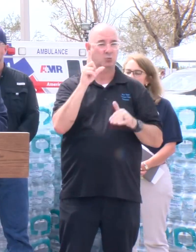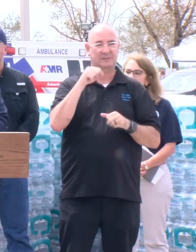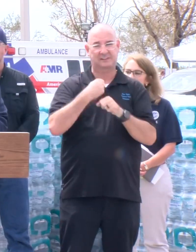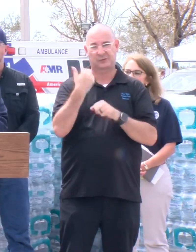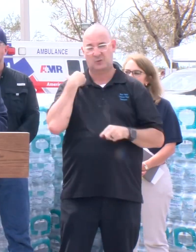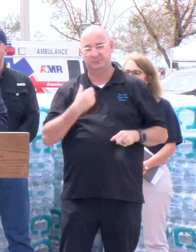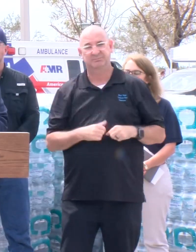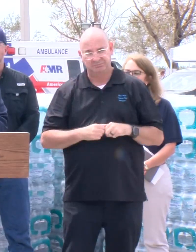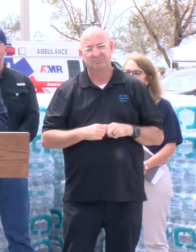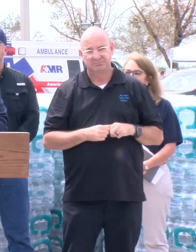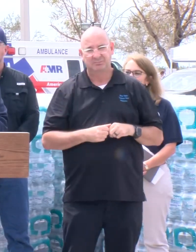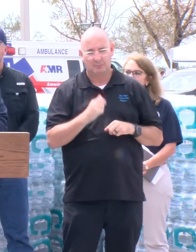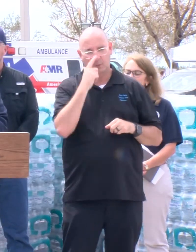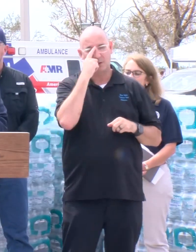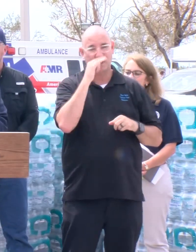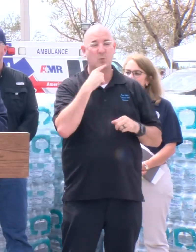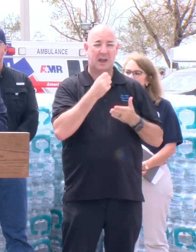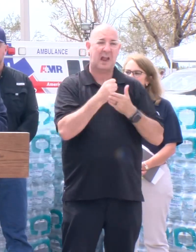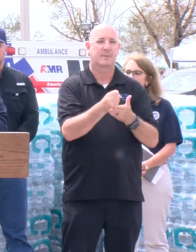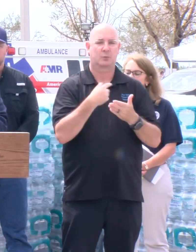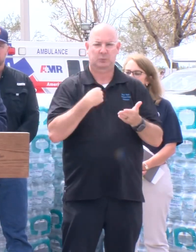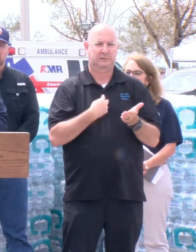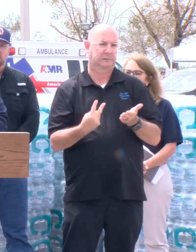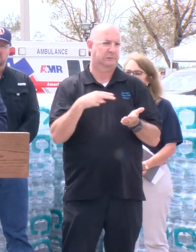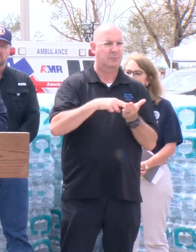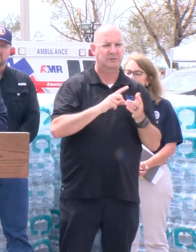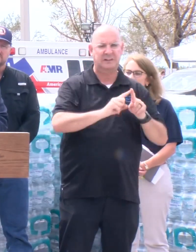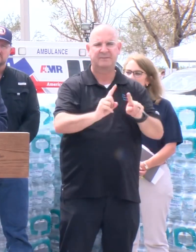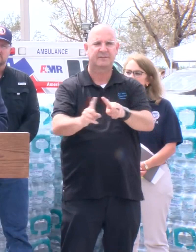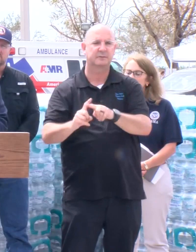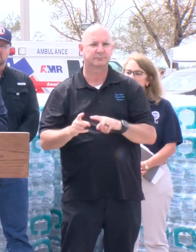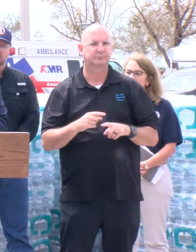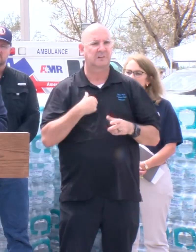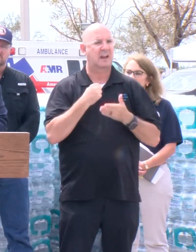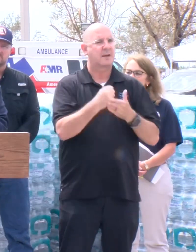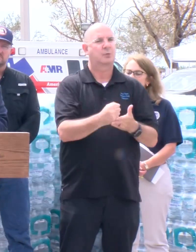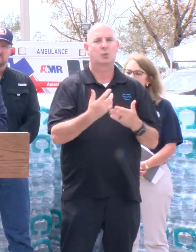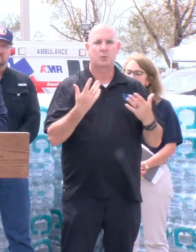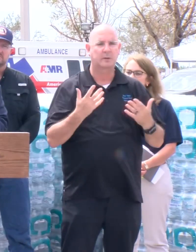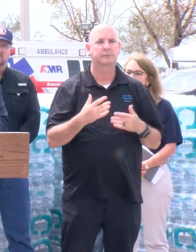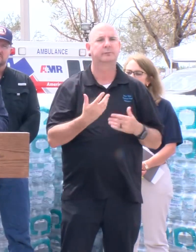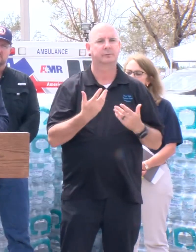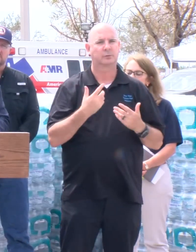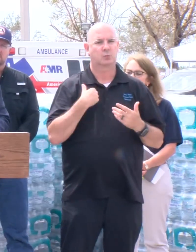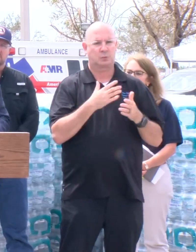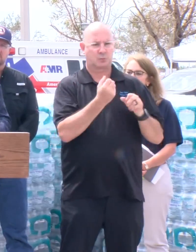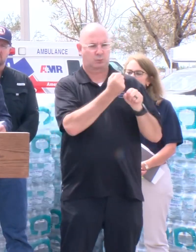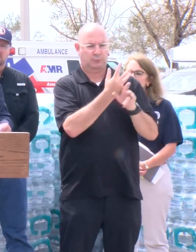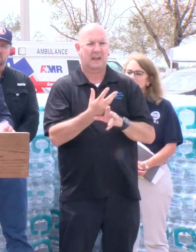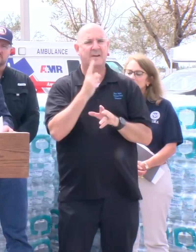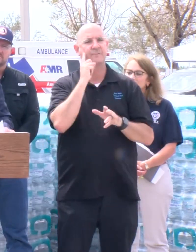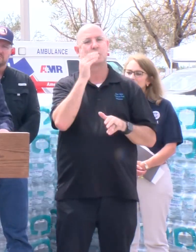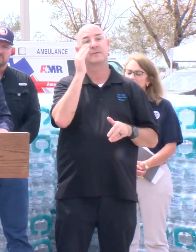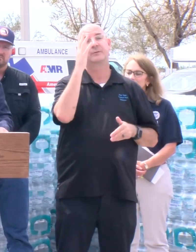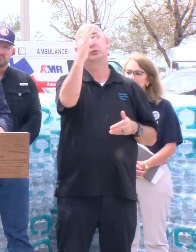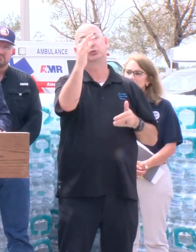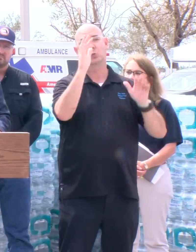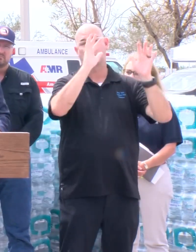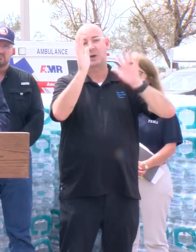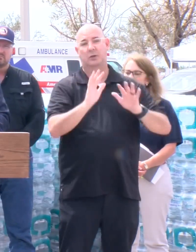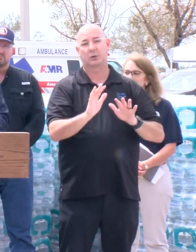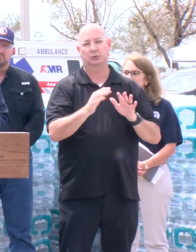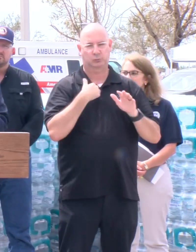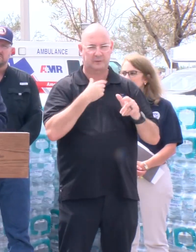to strengthen the communities, but it does help you as you face future weather events. And so I'm proud that we're able to make a difference on